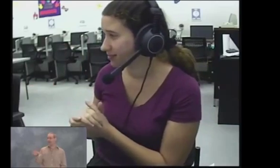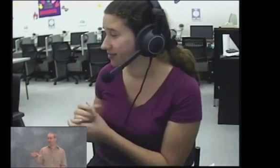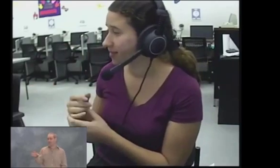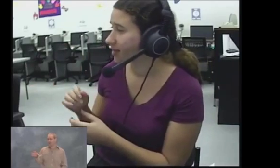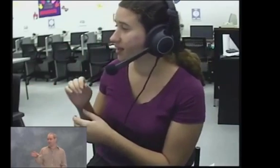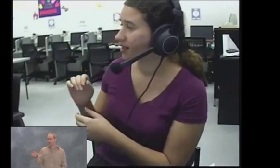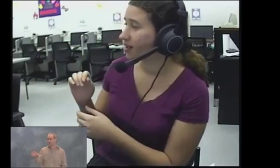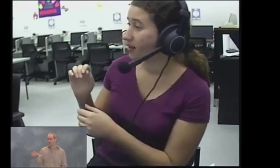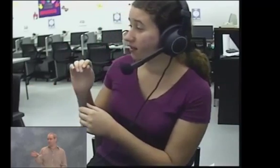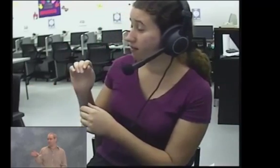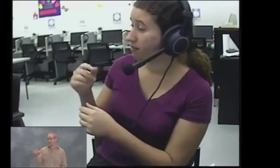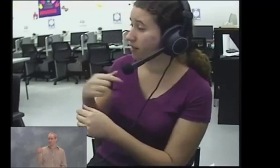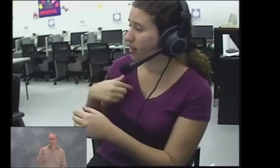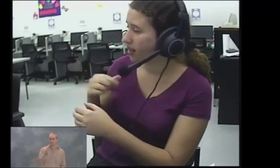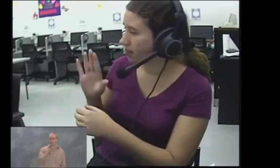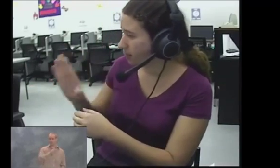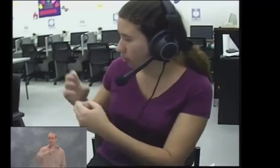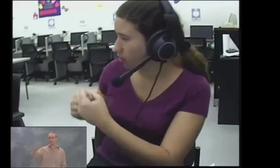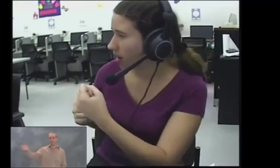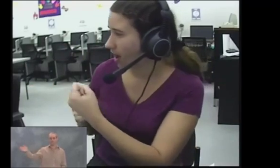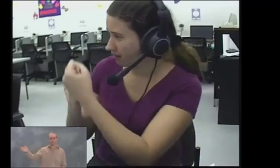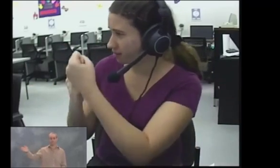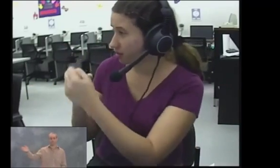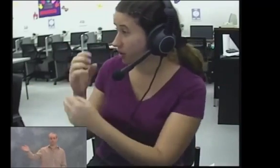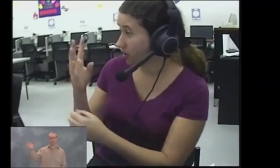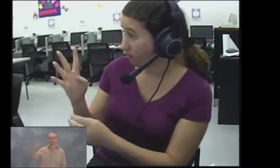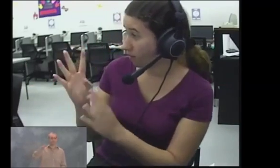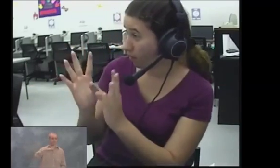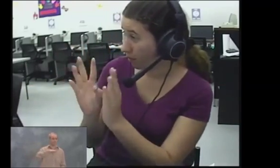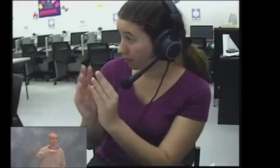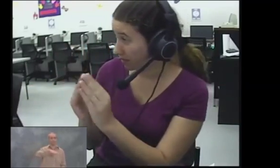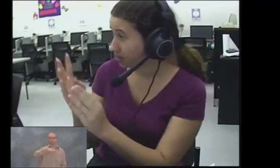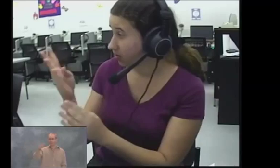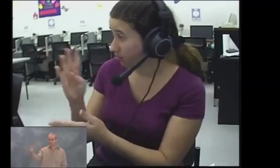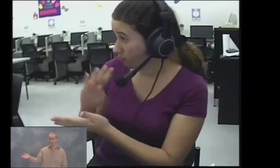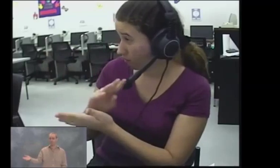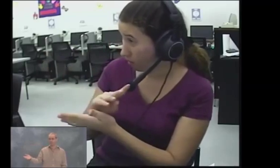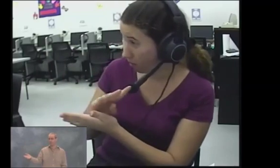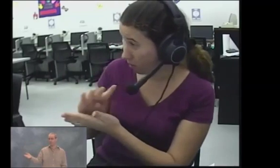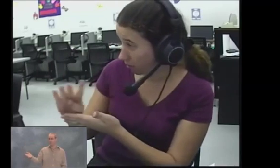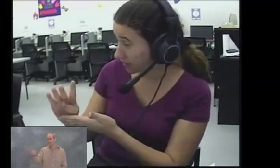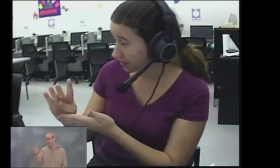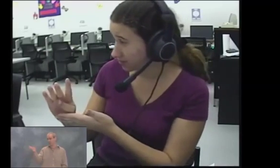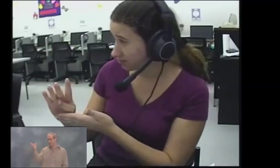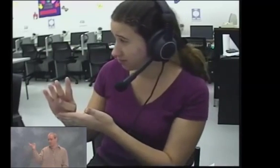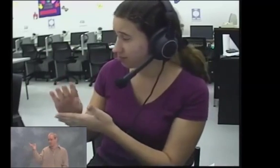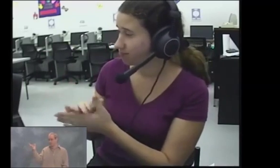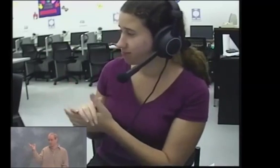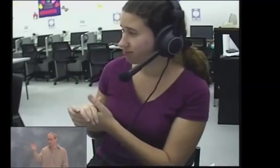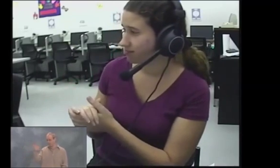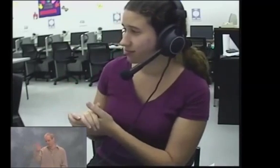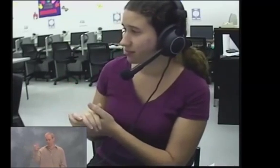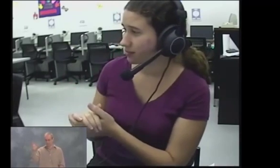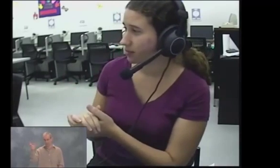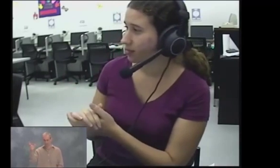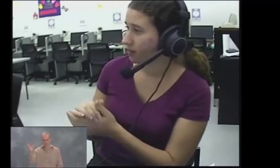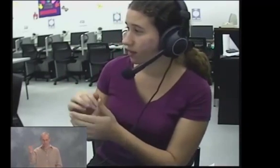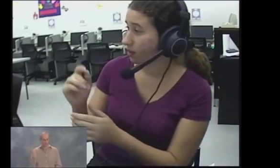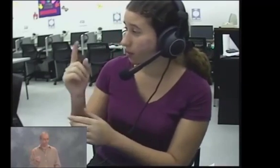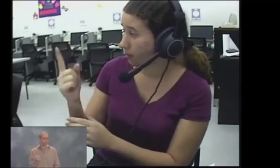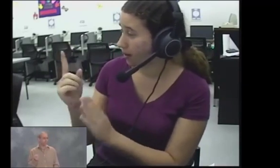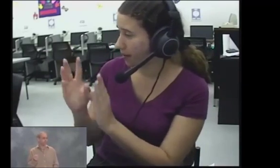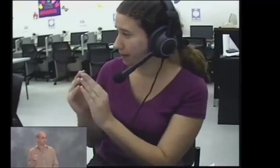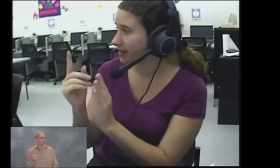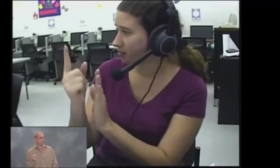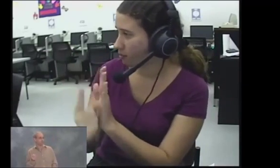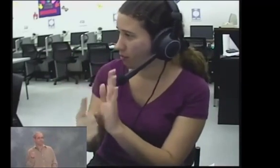be your advocate over the course of 4 sessions that are going to take place over the course of 4 weeks, 1 hour per week, 1 hour and a half